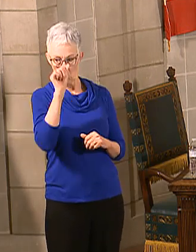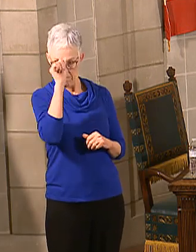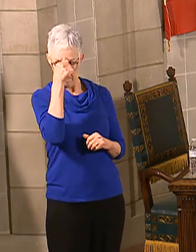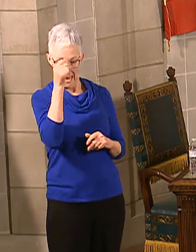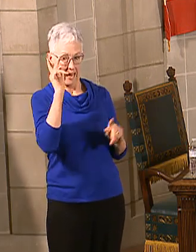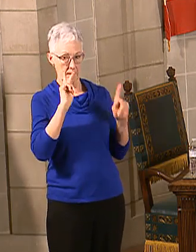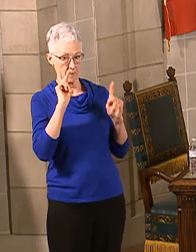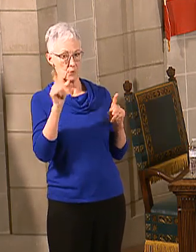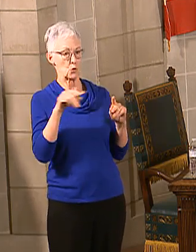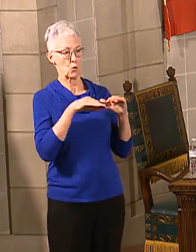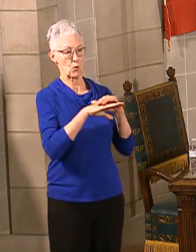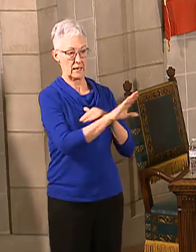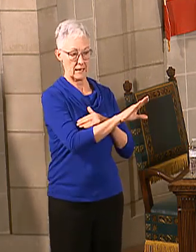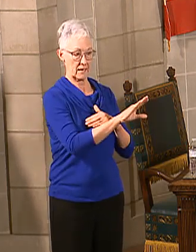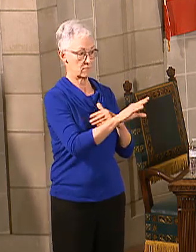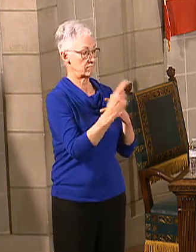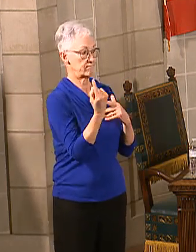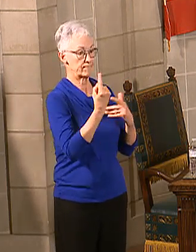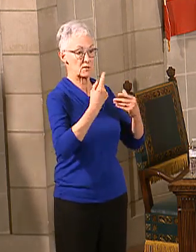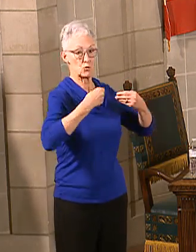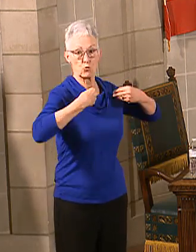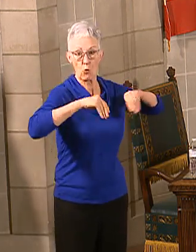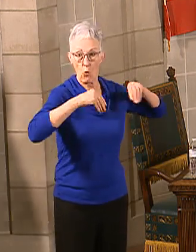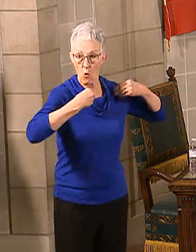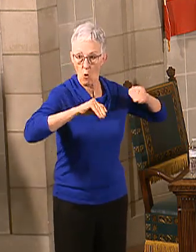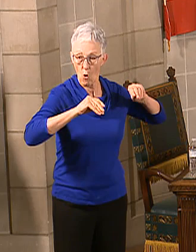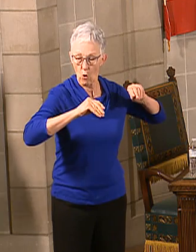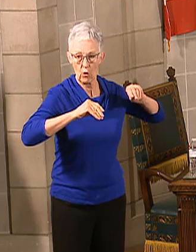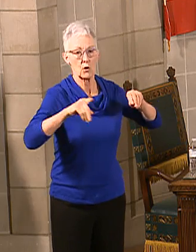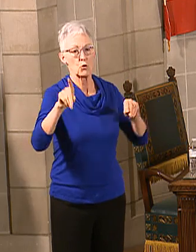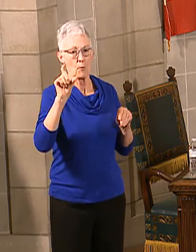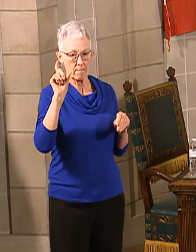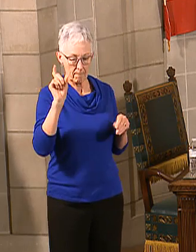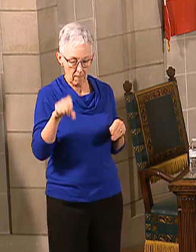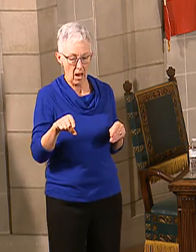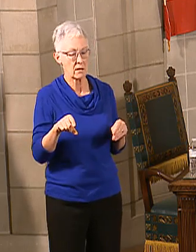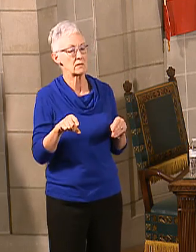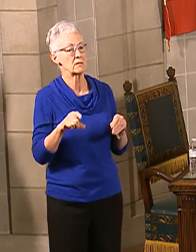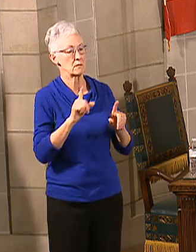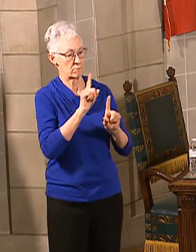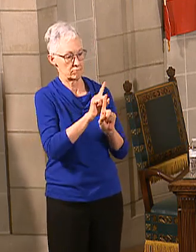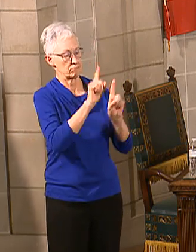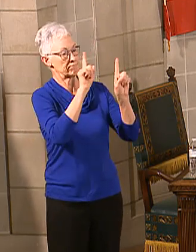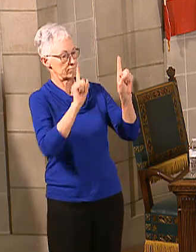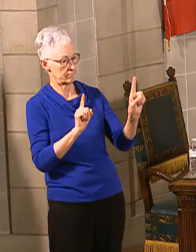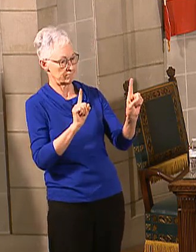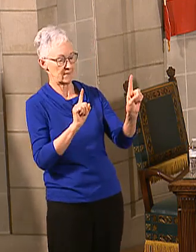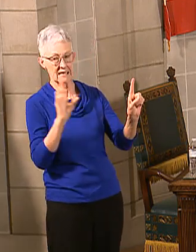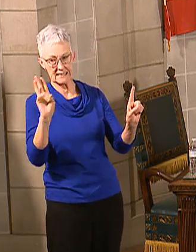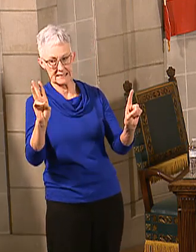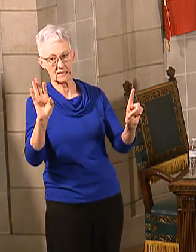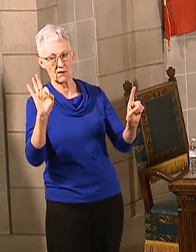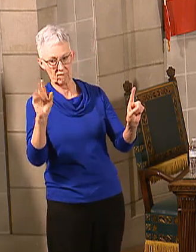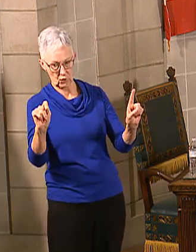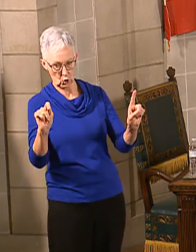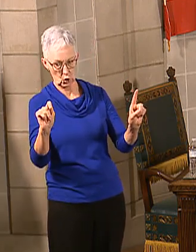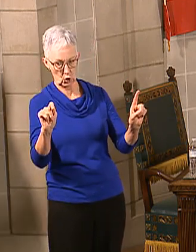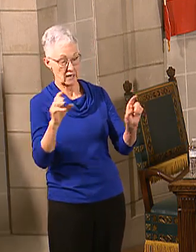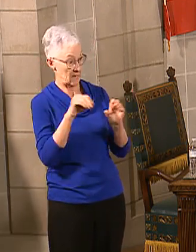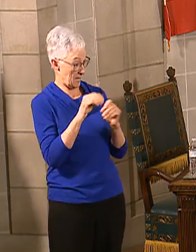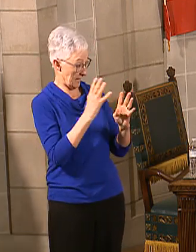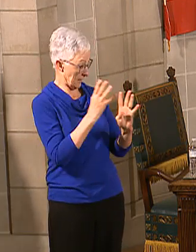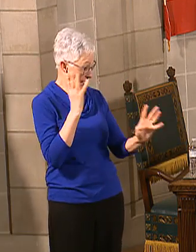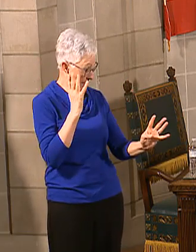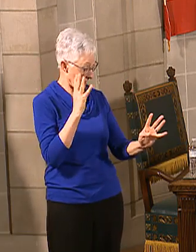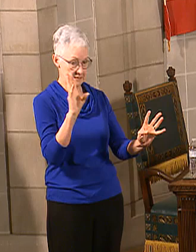store, they need to continue to practice social distancing there. Again, keeping that 6-foot distance from other shoppers. When you're standing in lines,